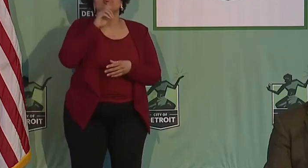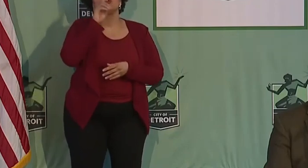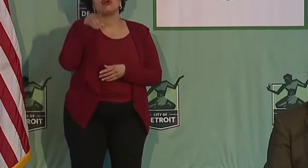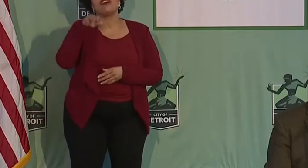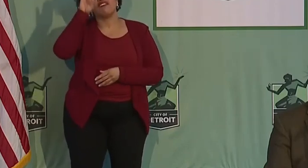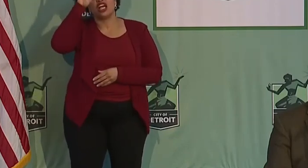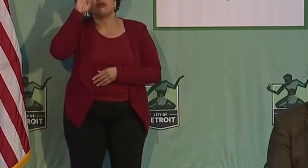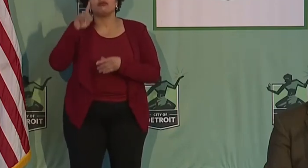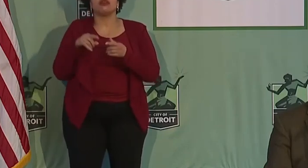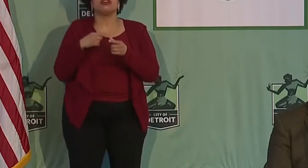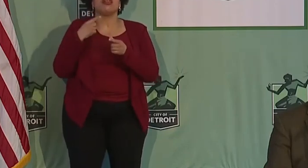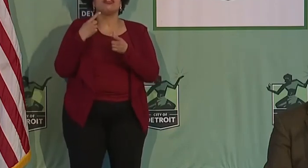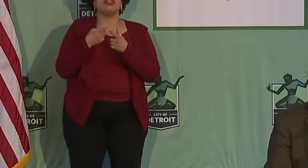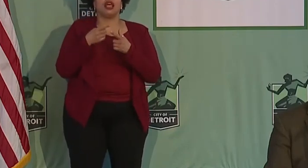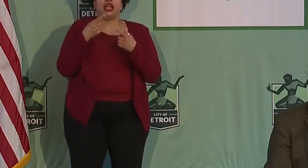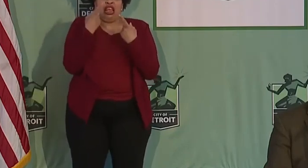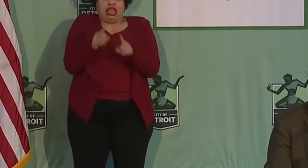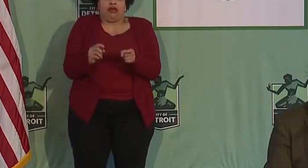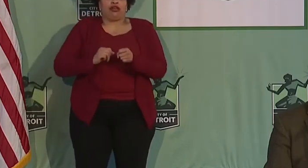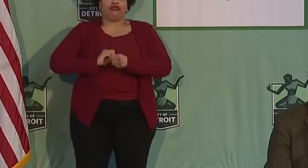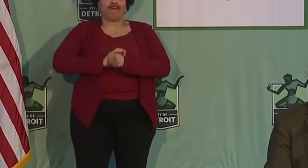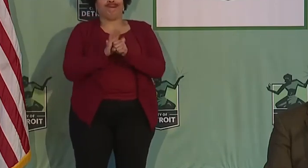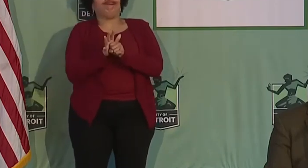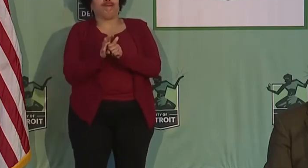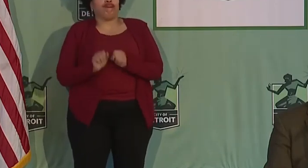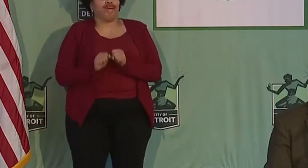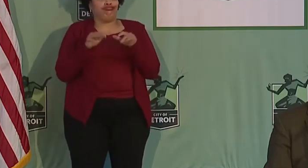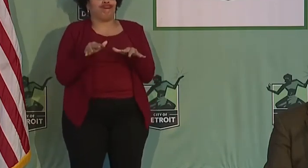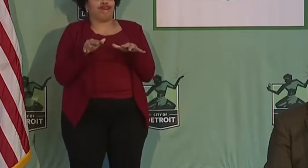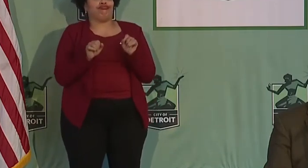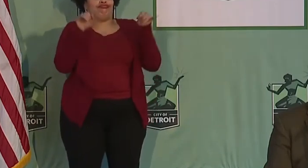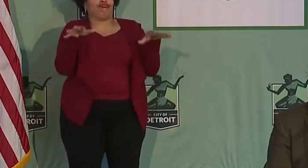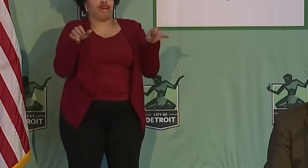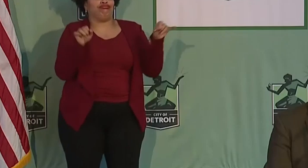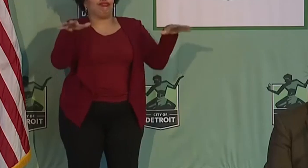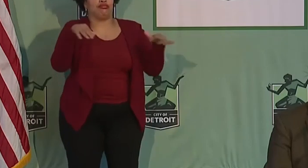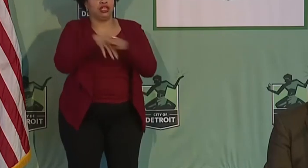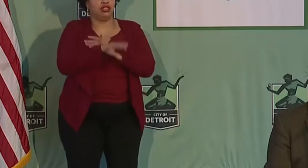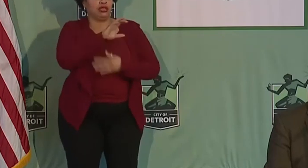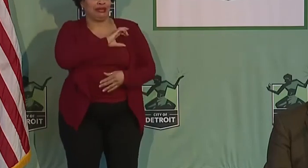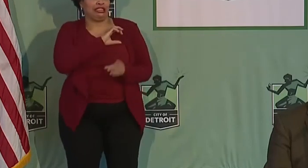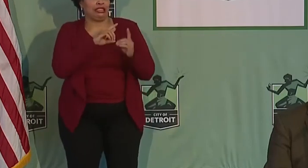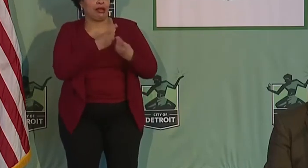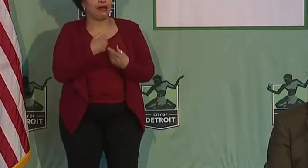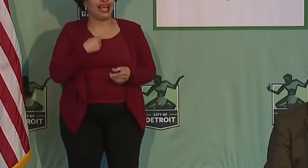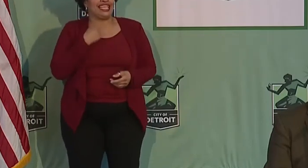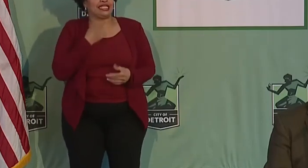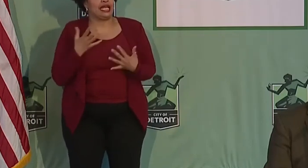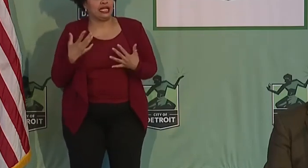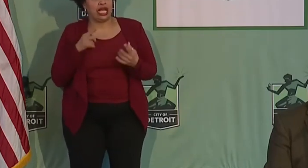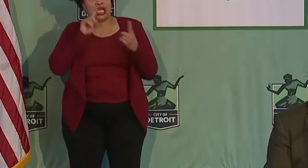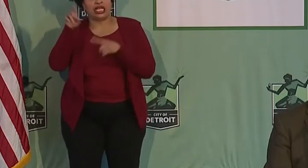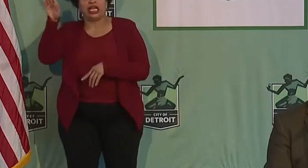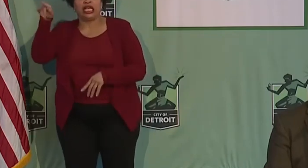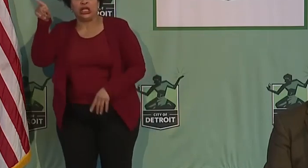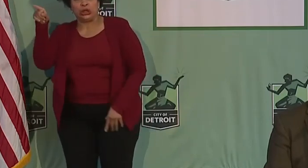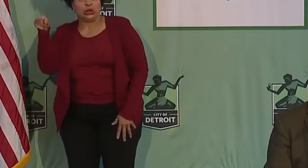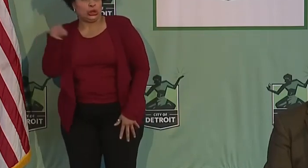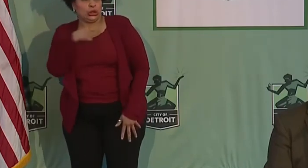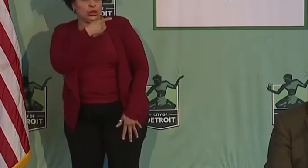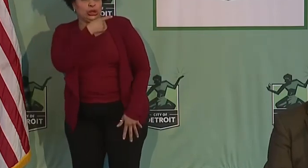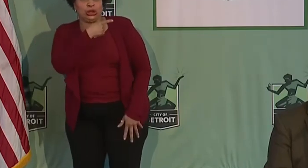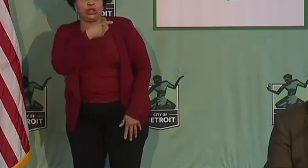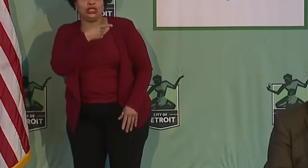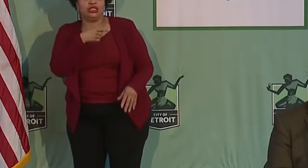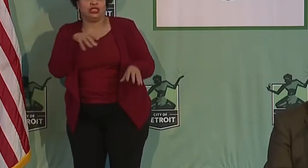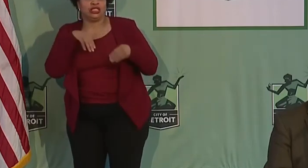Department. And when COVID-19 started to spread through the Detroit Police Department, went to him and said, how about you take the